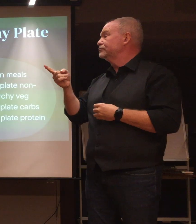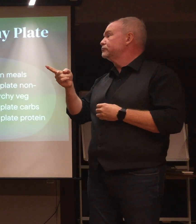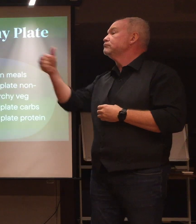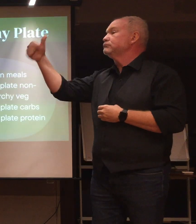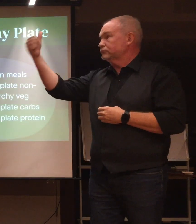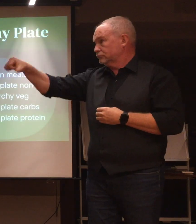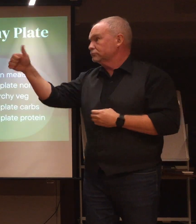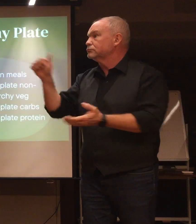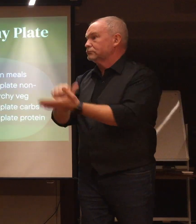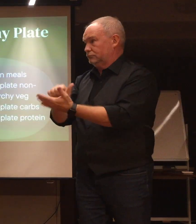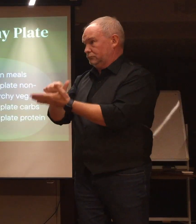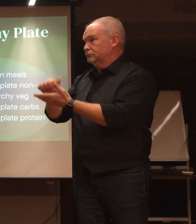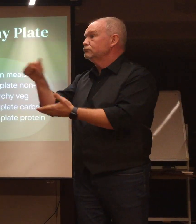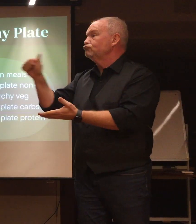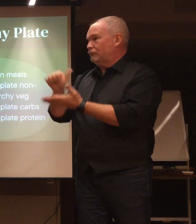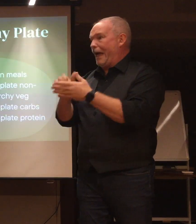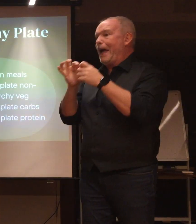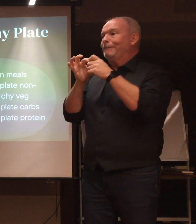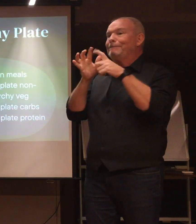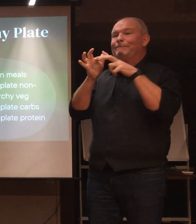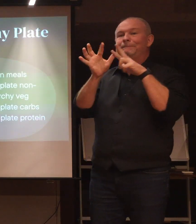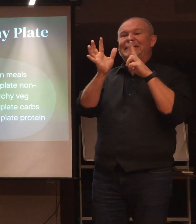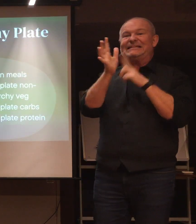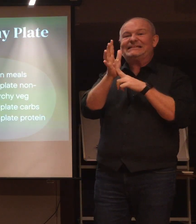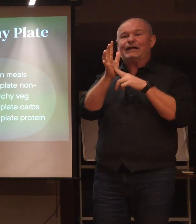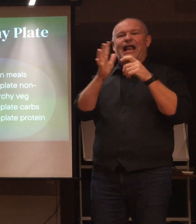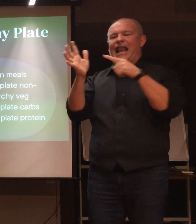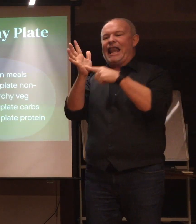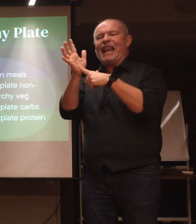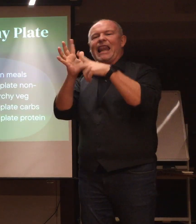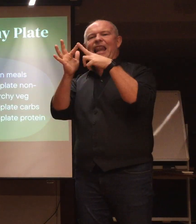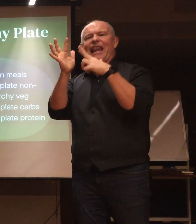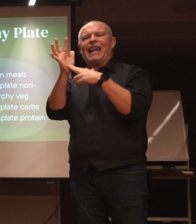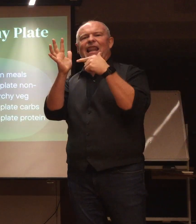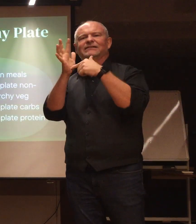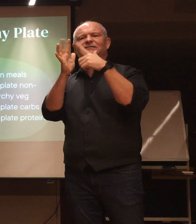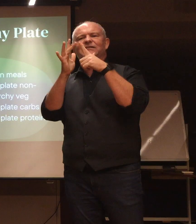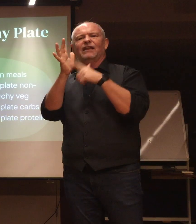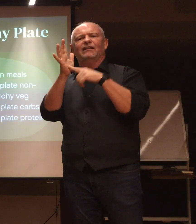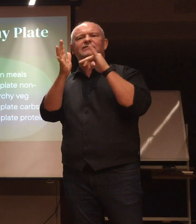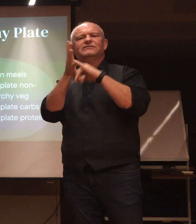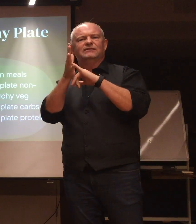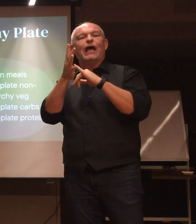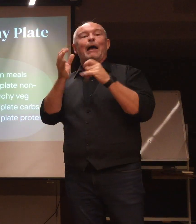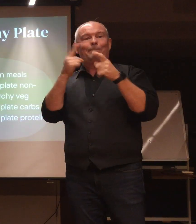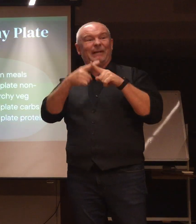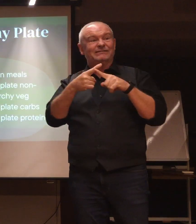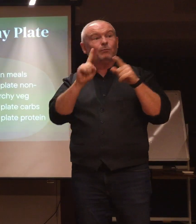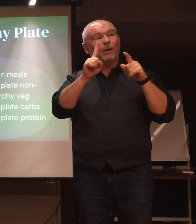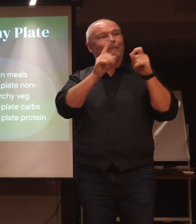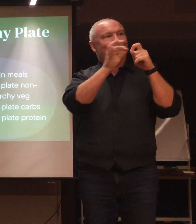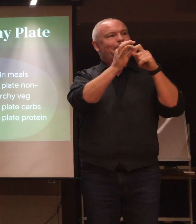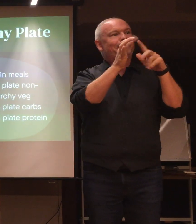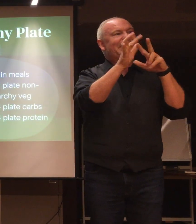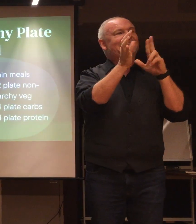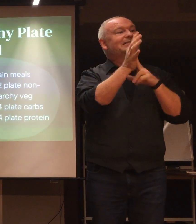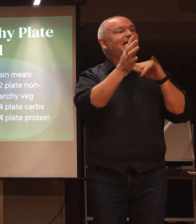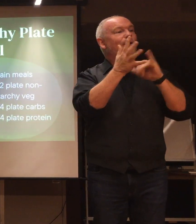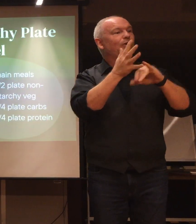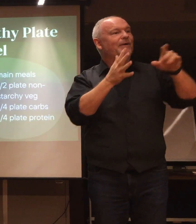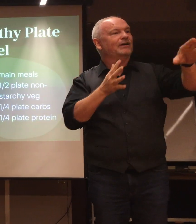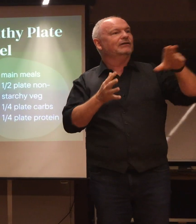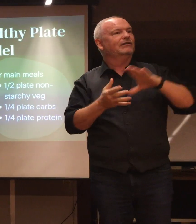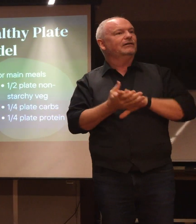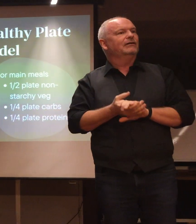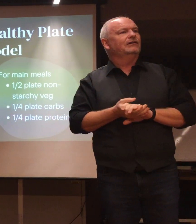lentils? Lentils as well, yes, absolutely, absolutely. Also things like beans as well, like baked beans.